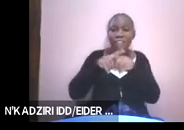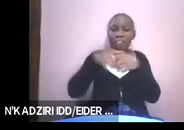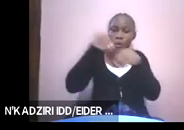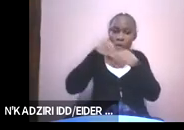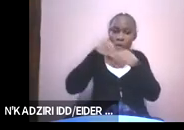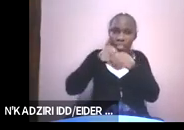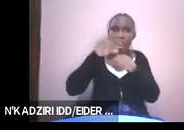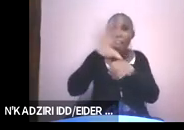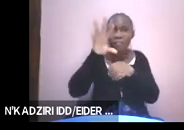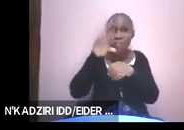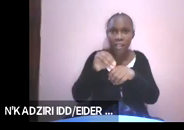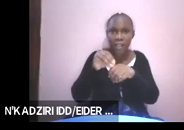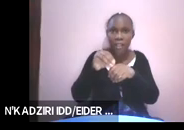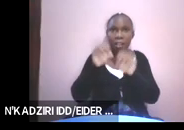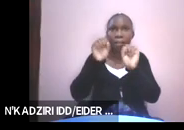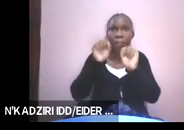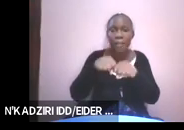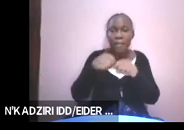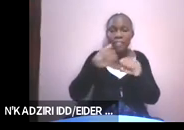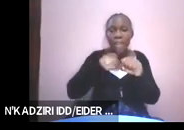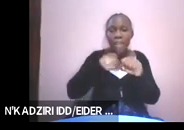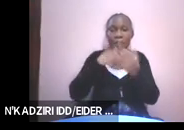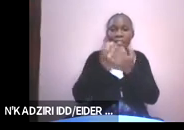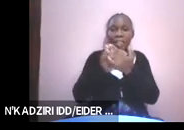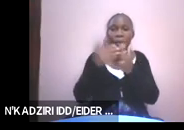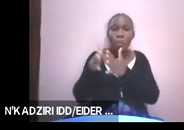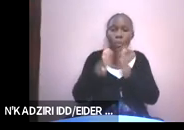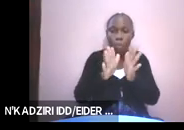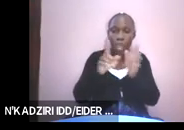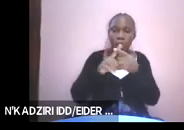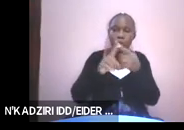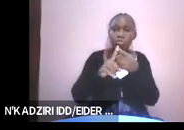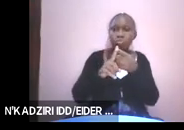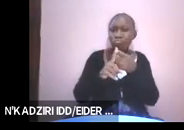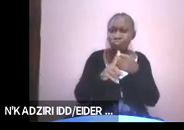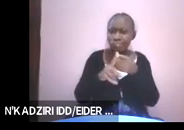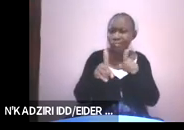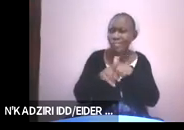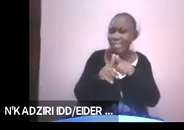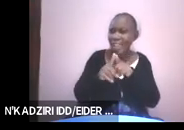there might be some ways of like judging and